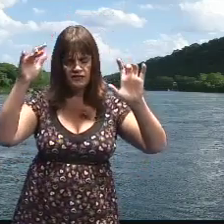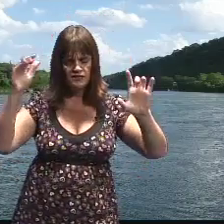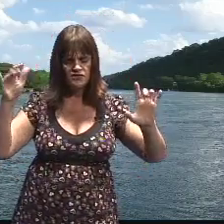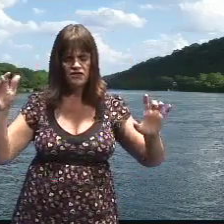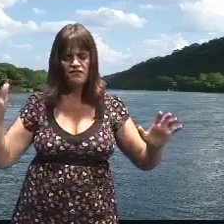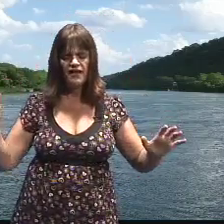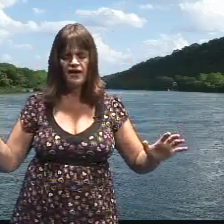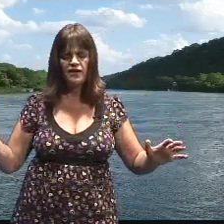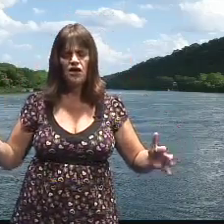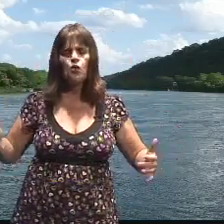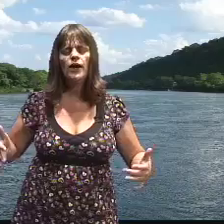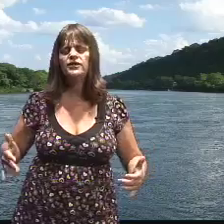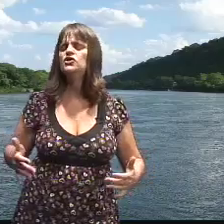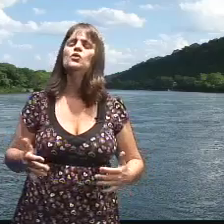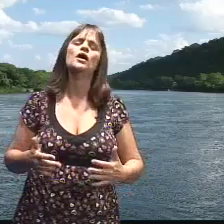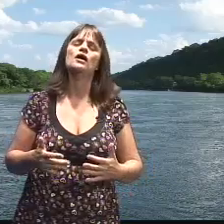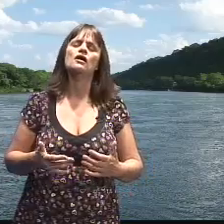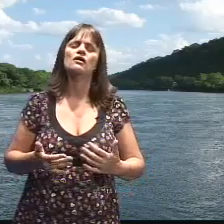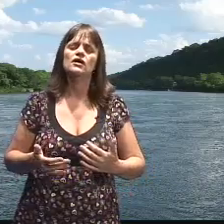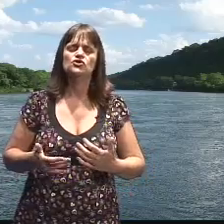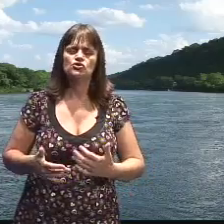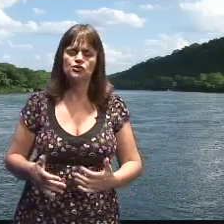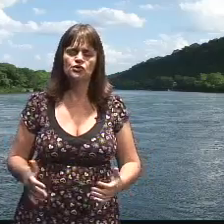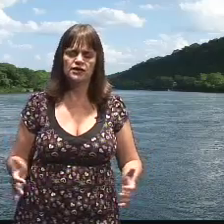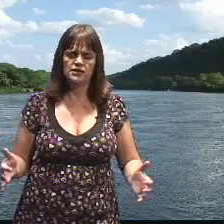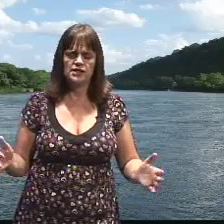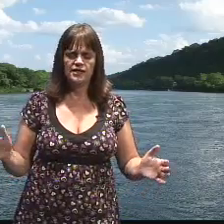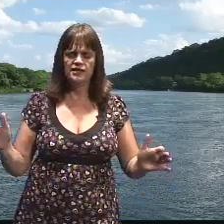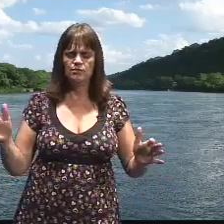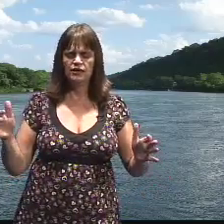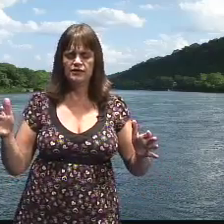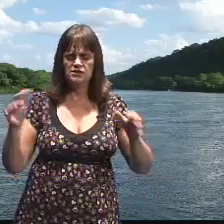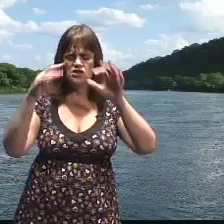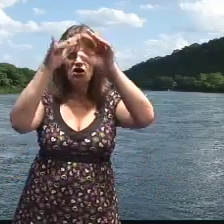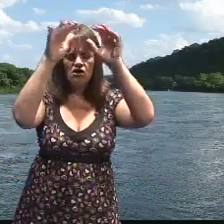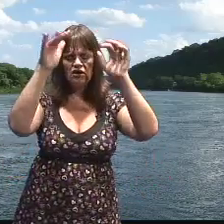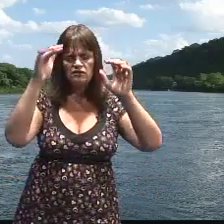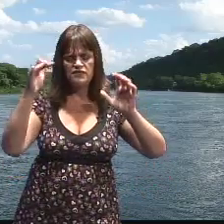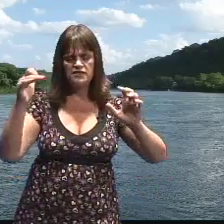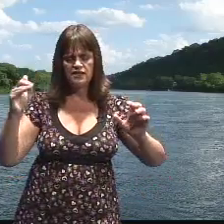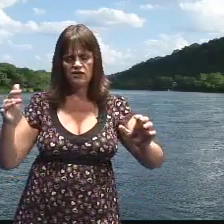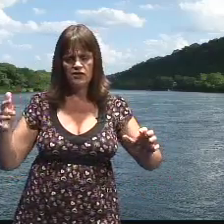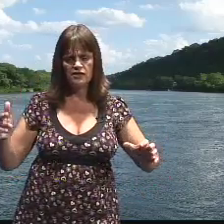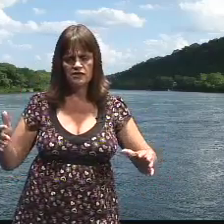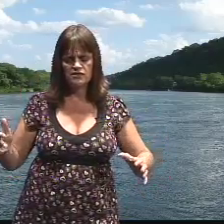is that when you are truly in abundance, all of these areas